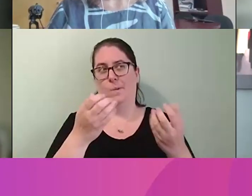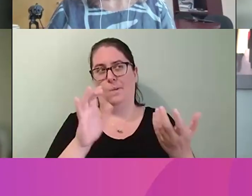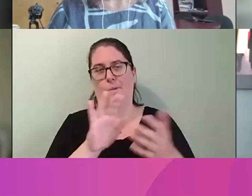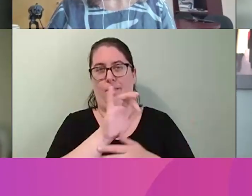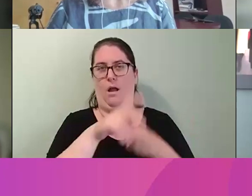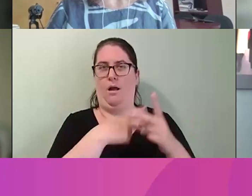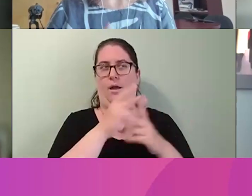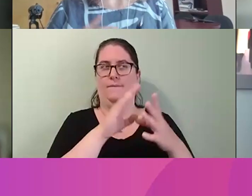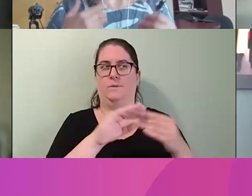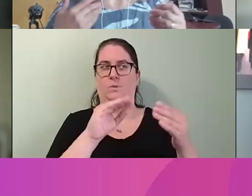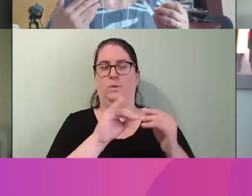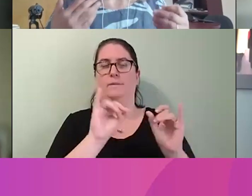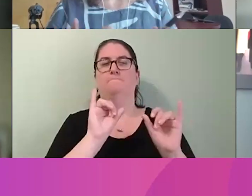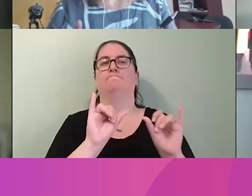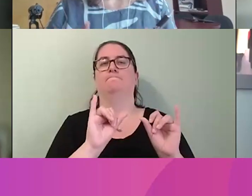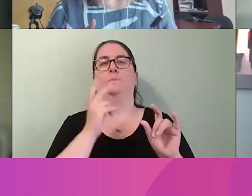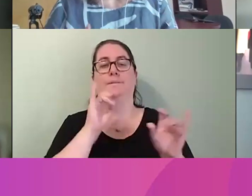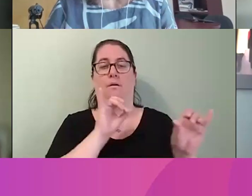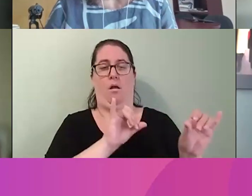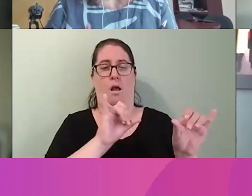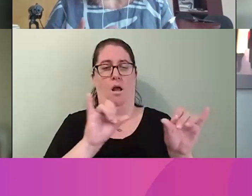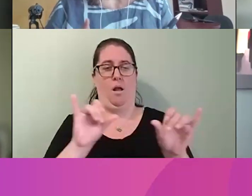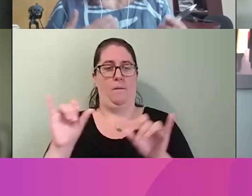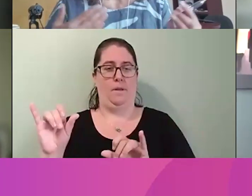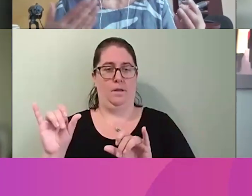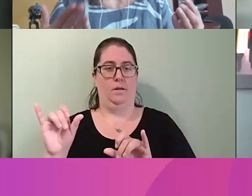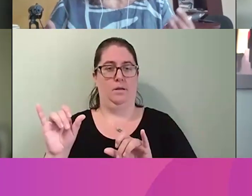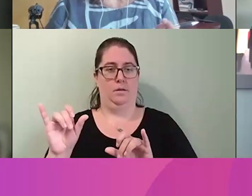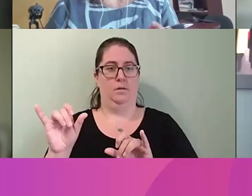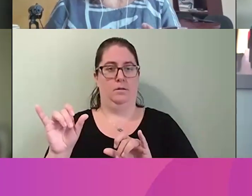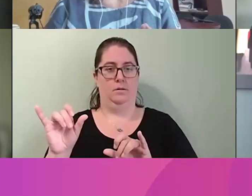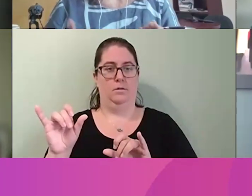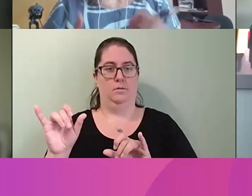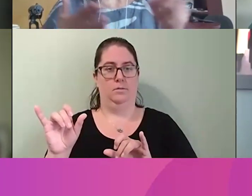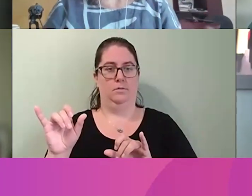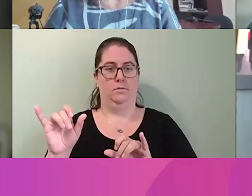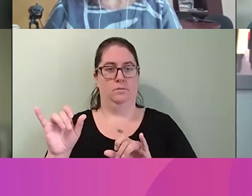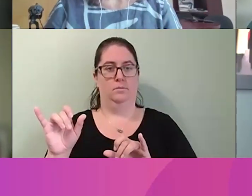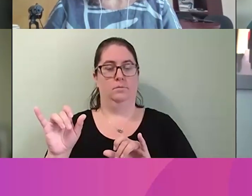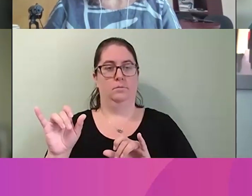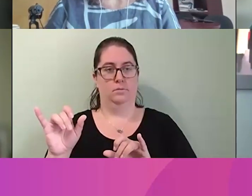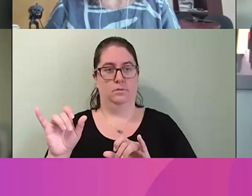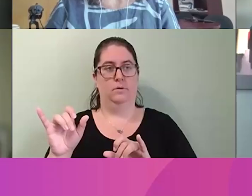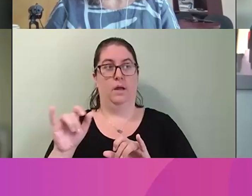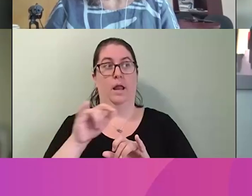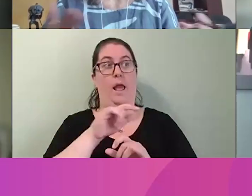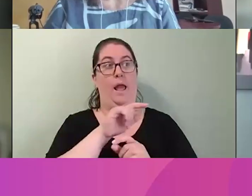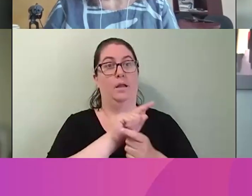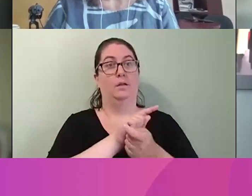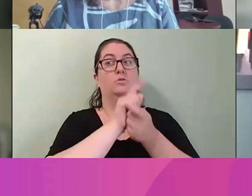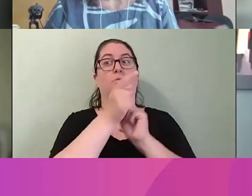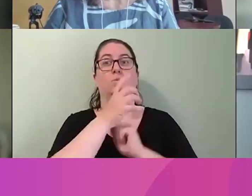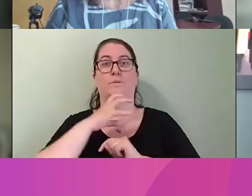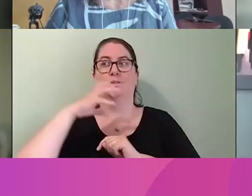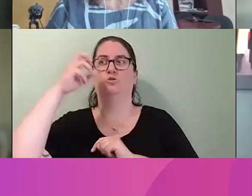echoing through. And where sometimes, in fact, it's the turning point into older adulthood can be